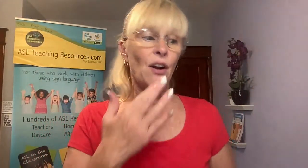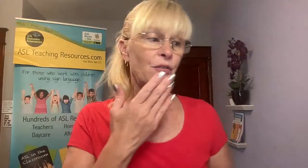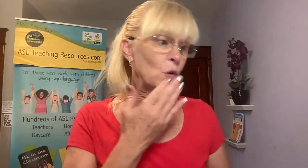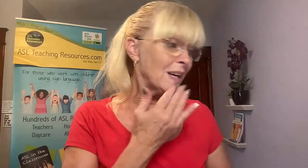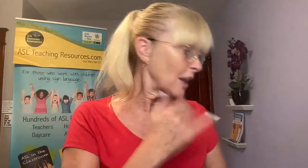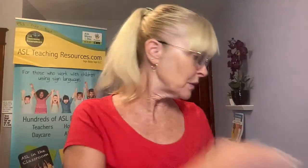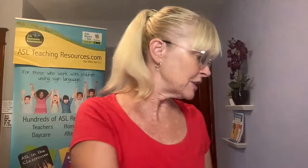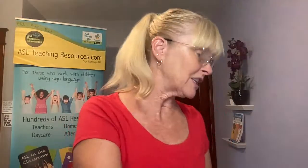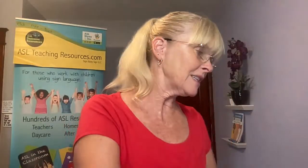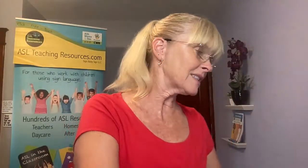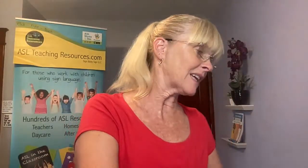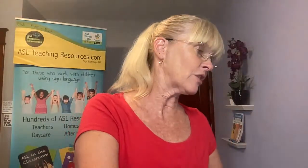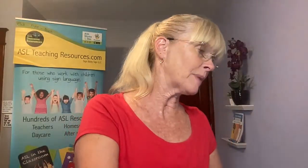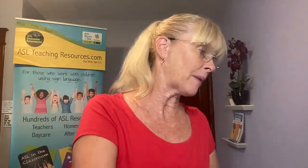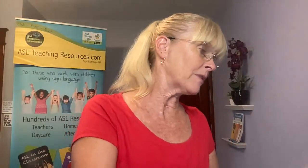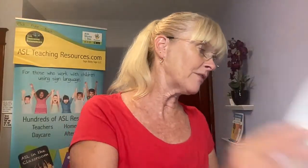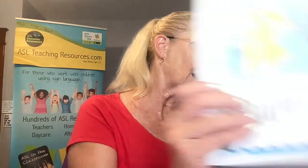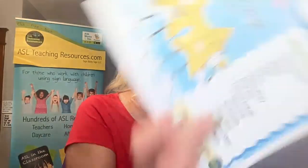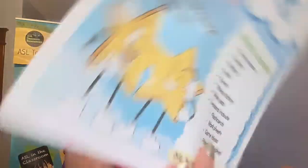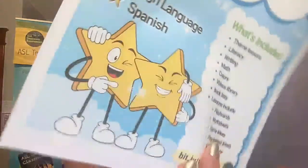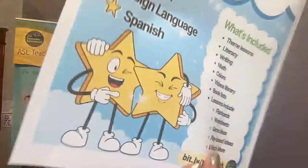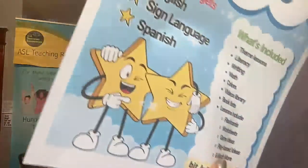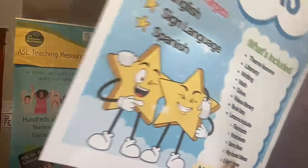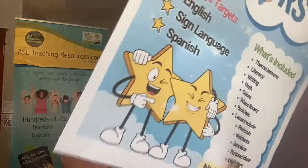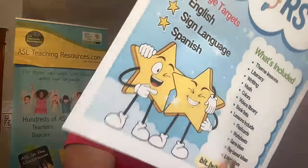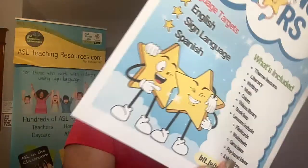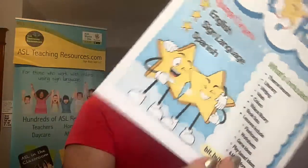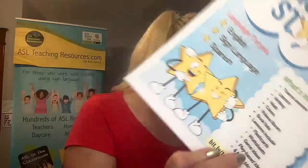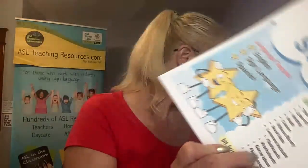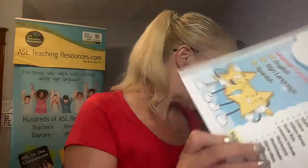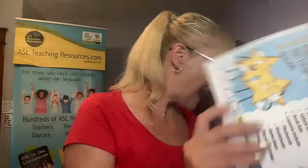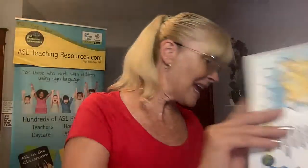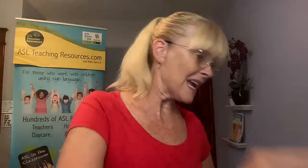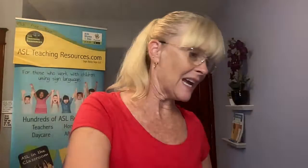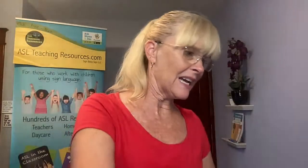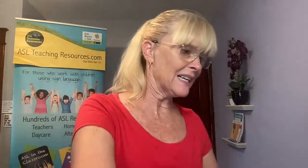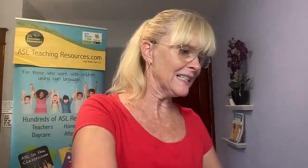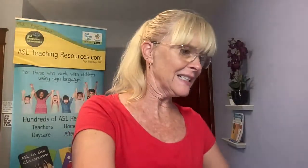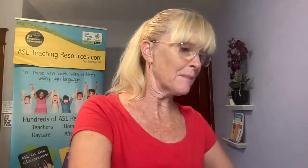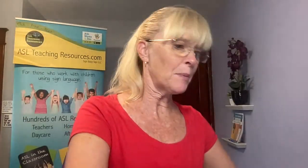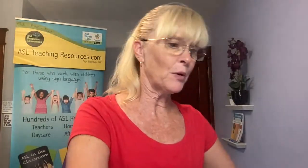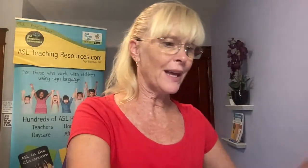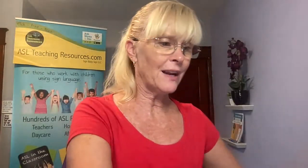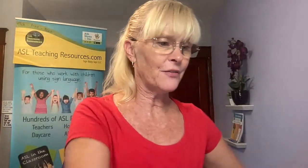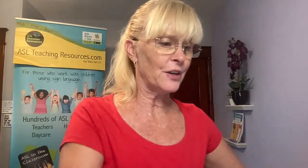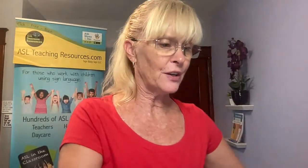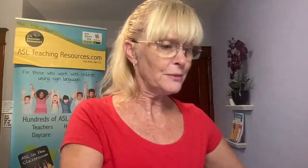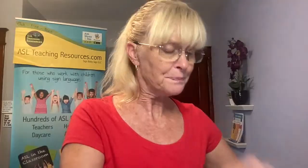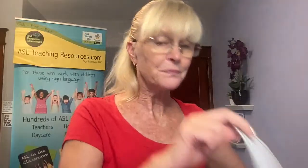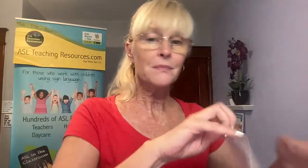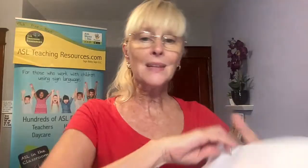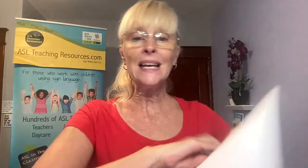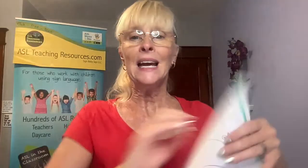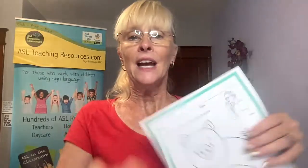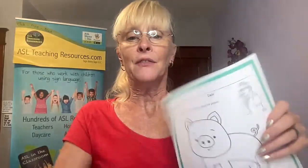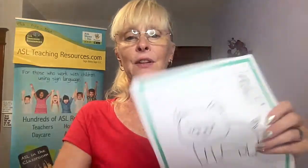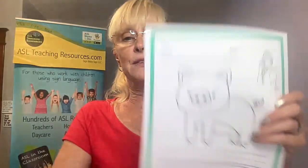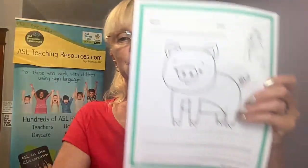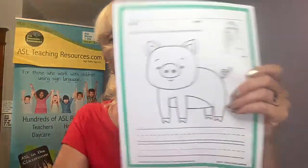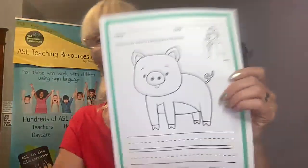full coloring sheets that you'll be able to find in this curriculum. And let me pull that up for you. For those of you who are